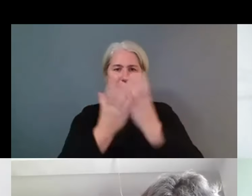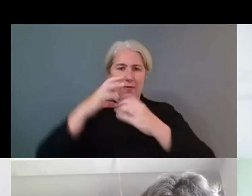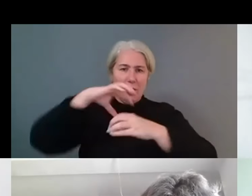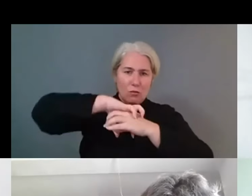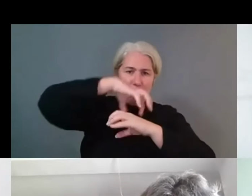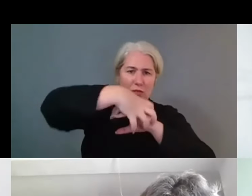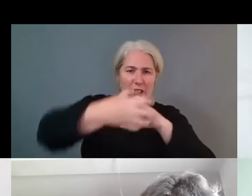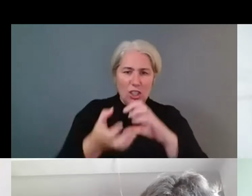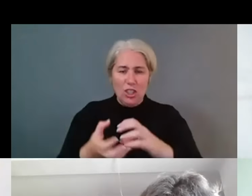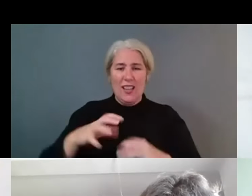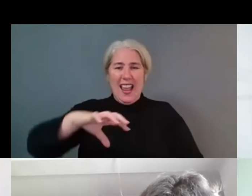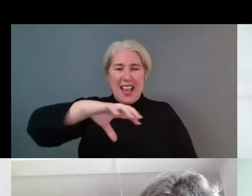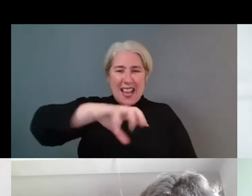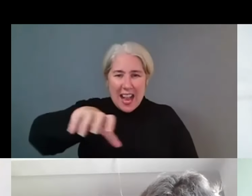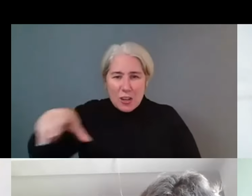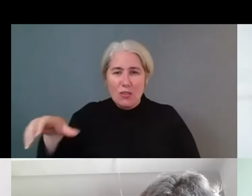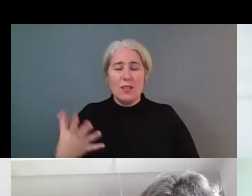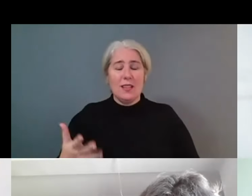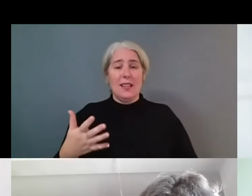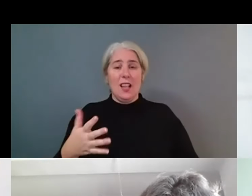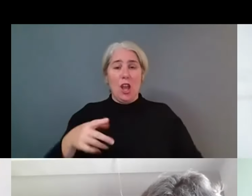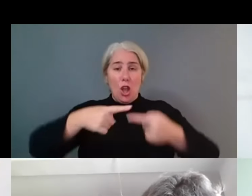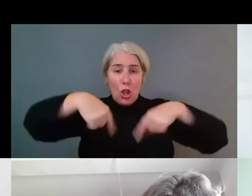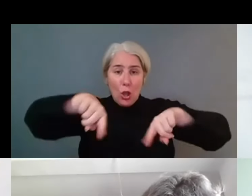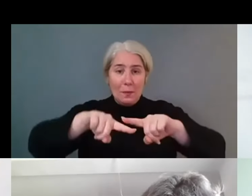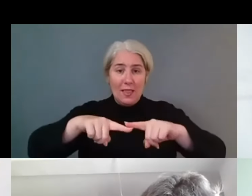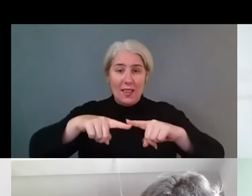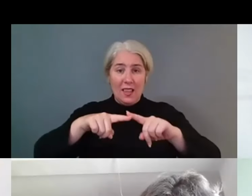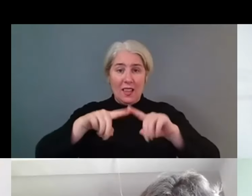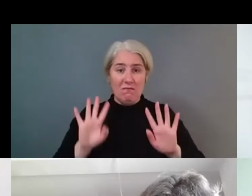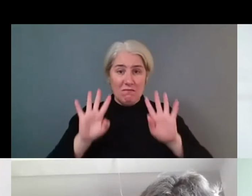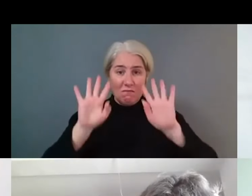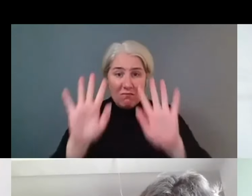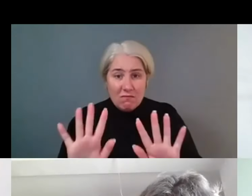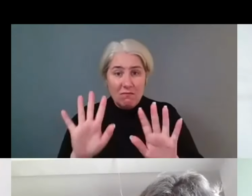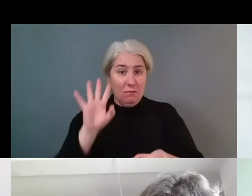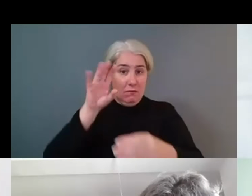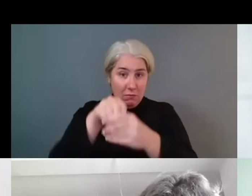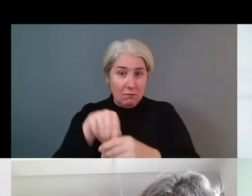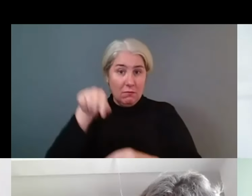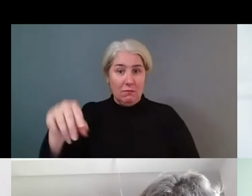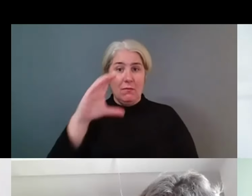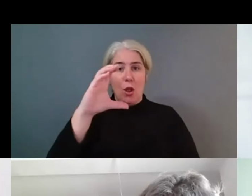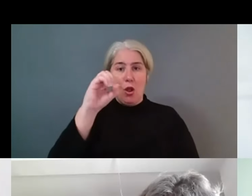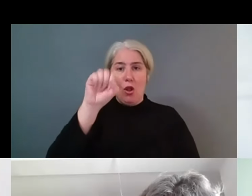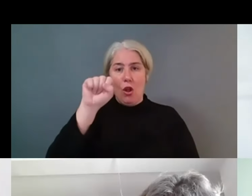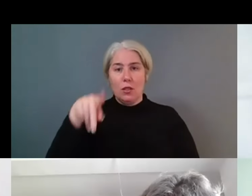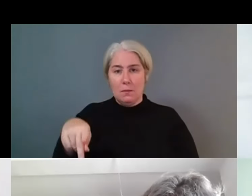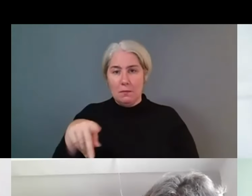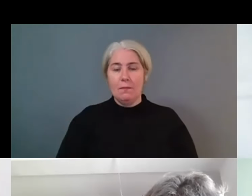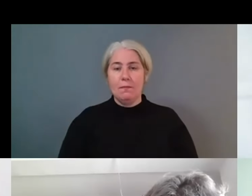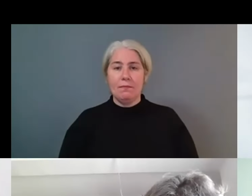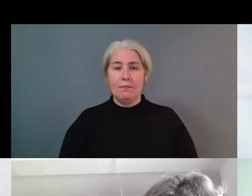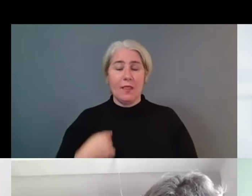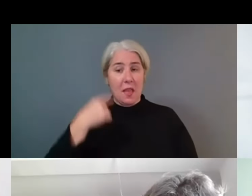also members of the committee always participate there. So one of the best platform